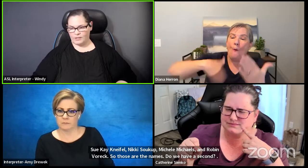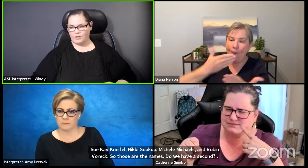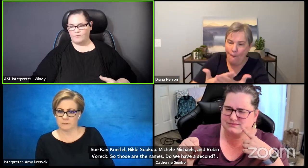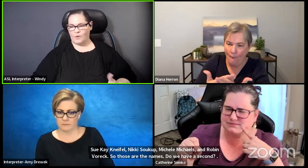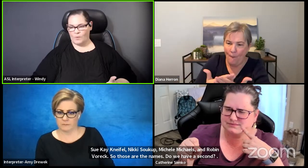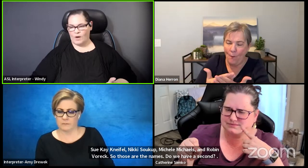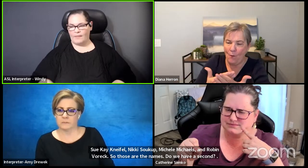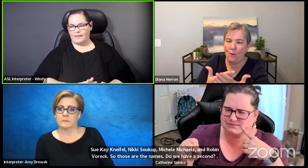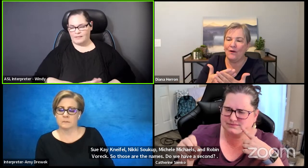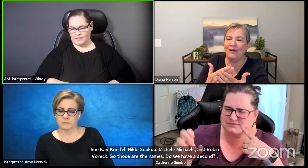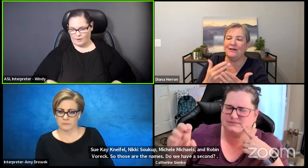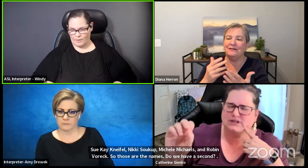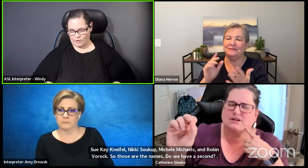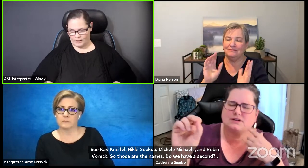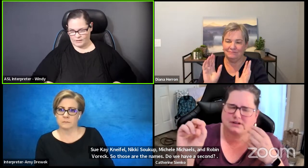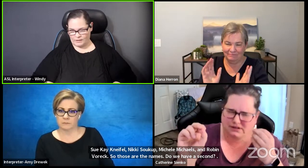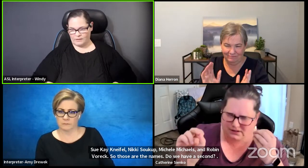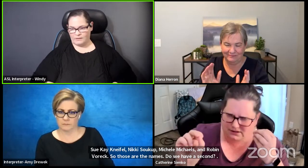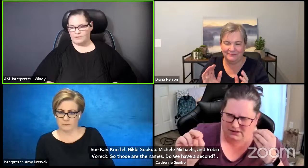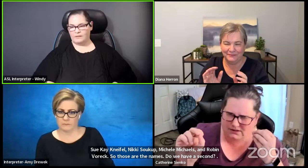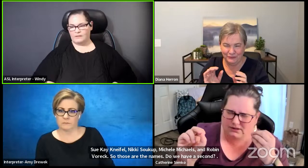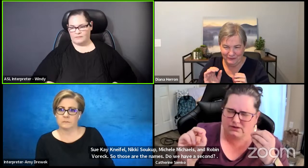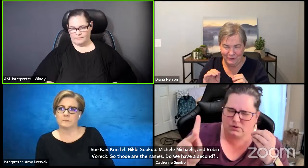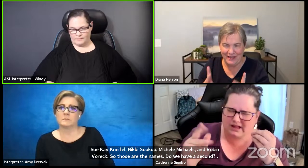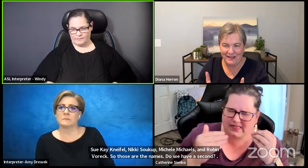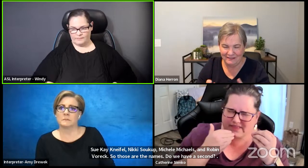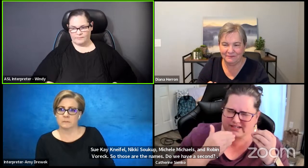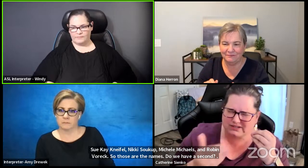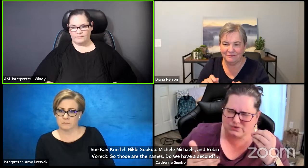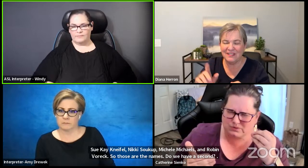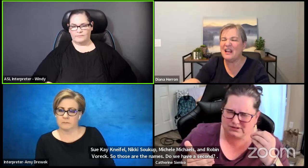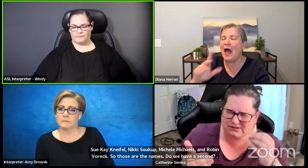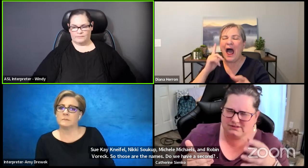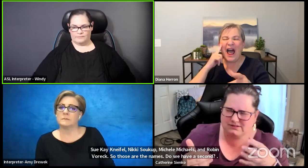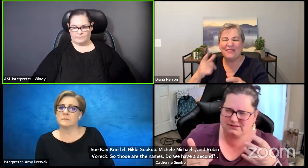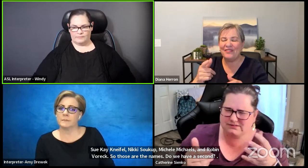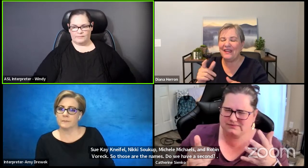first motion to vote on the entire motion.